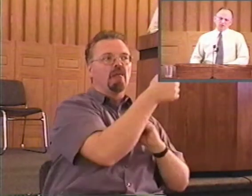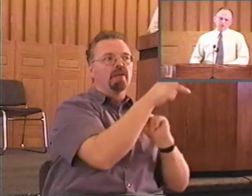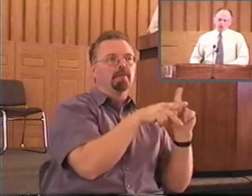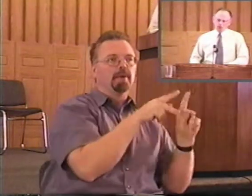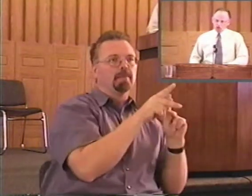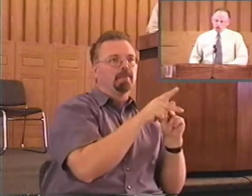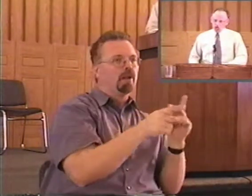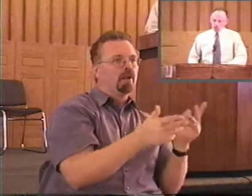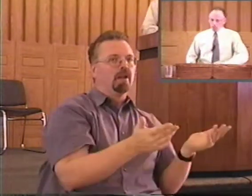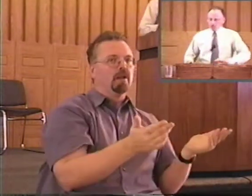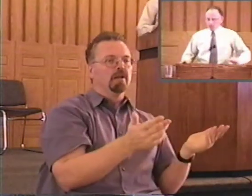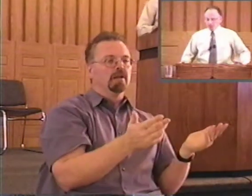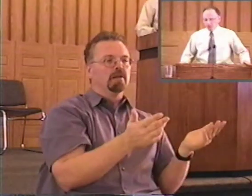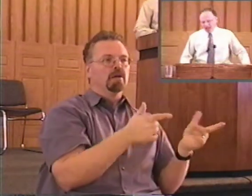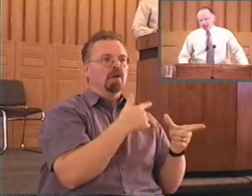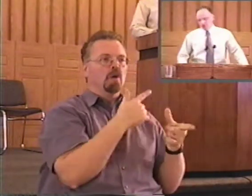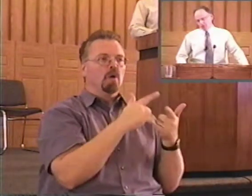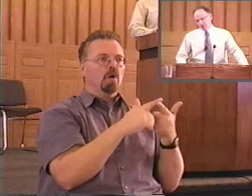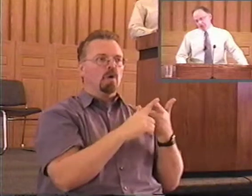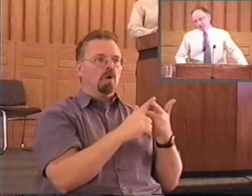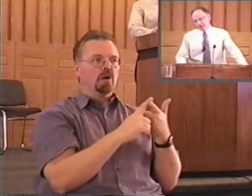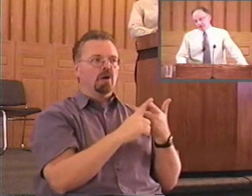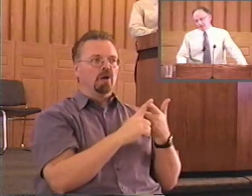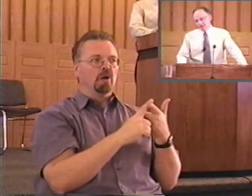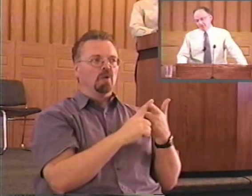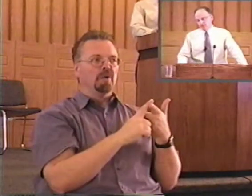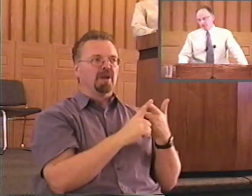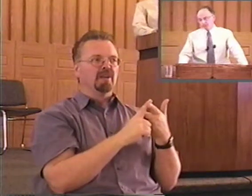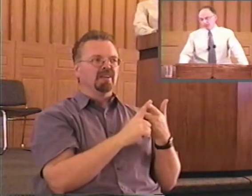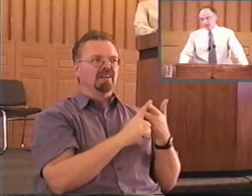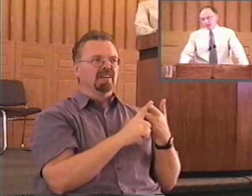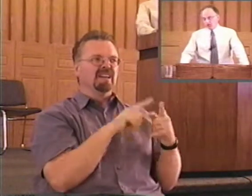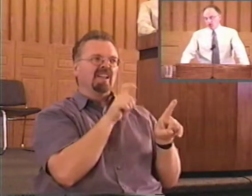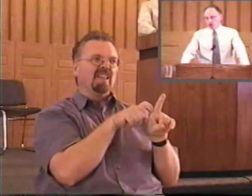things about them. Or we backbite.